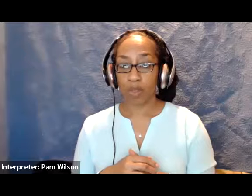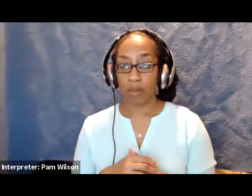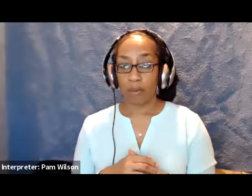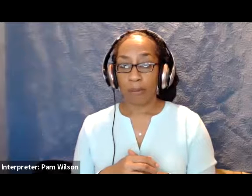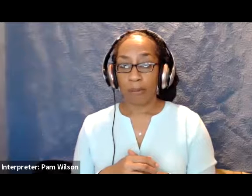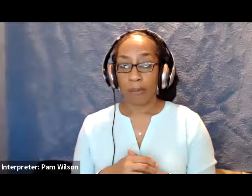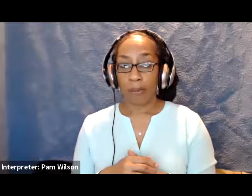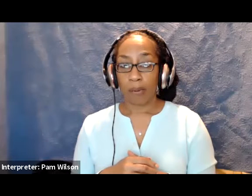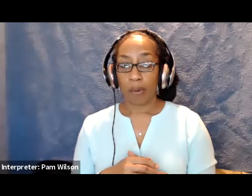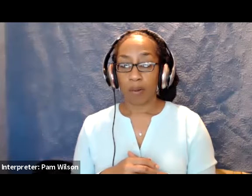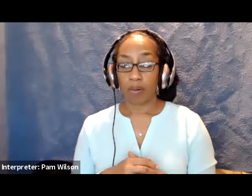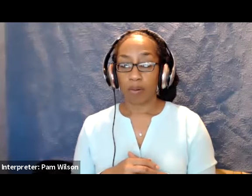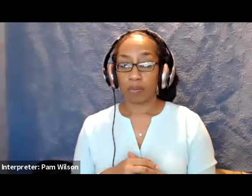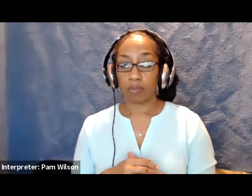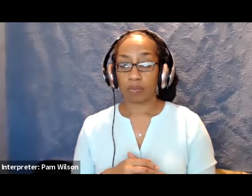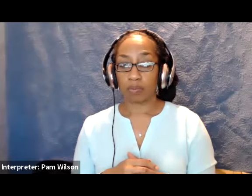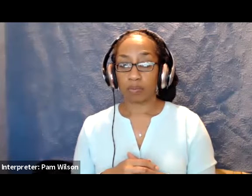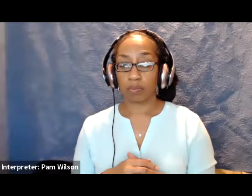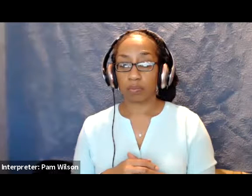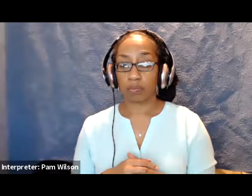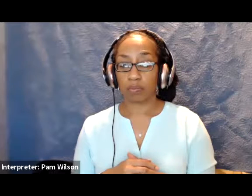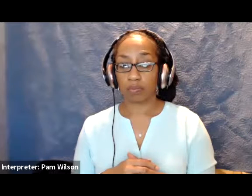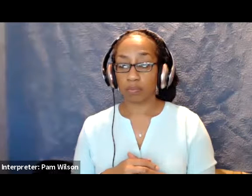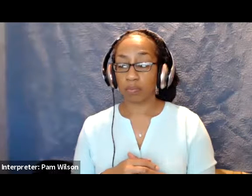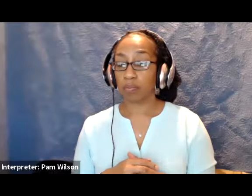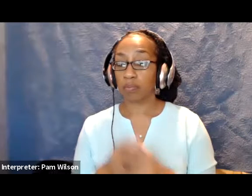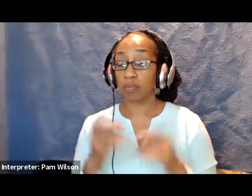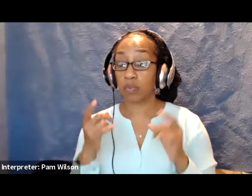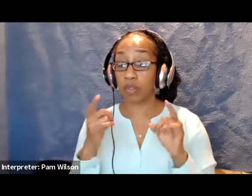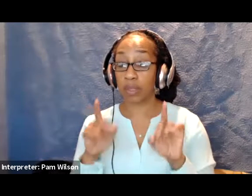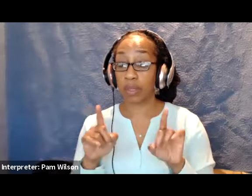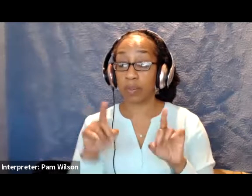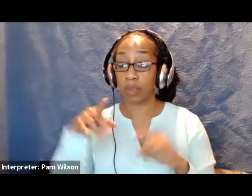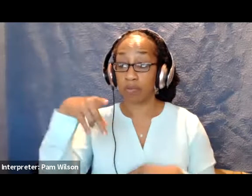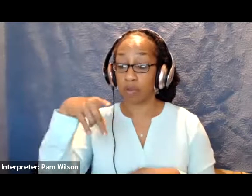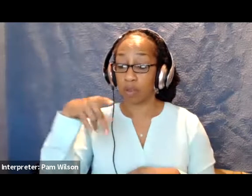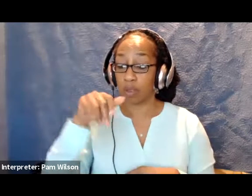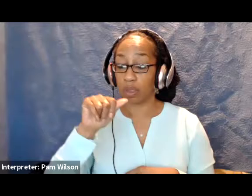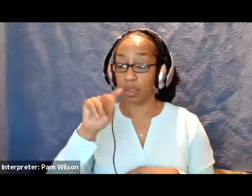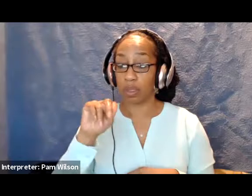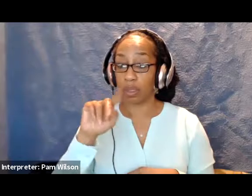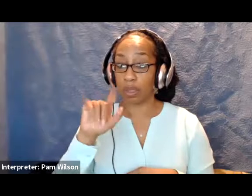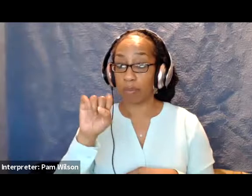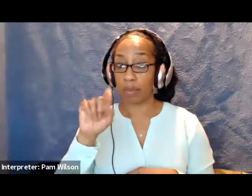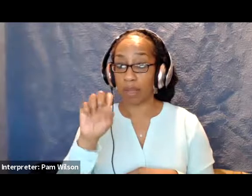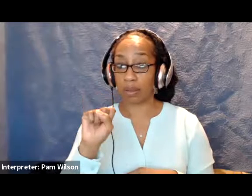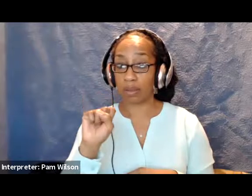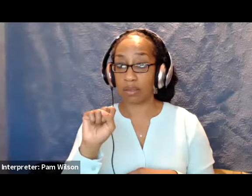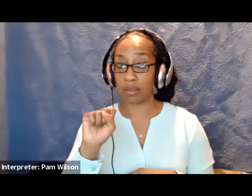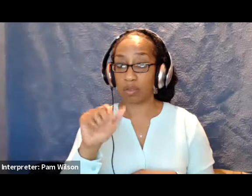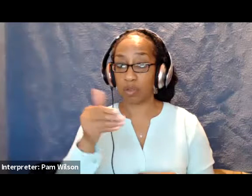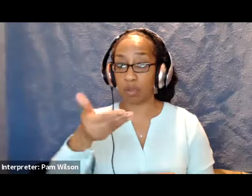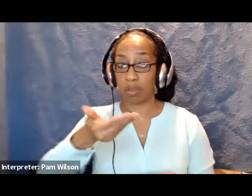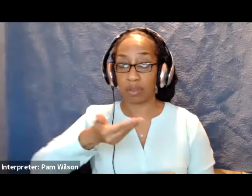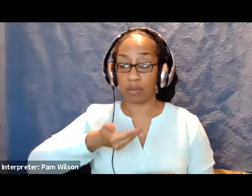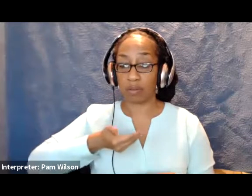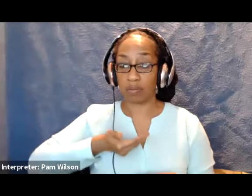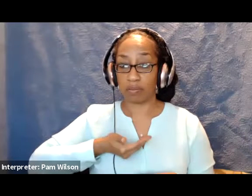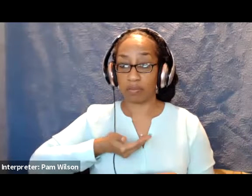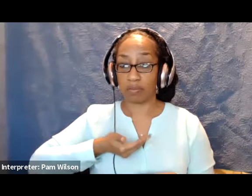So basically what's going to happen is under panelists, you're going to invite a person